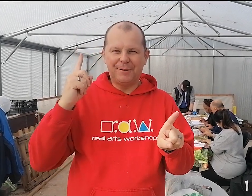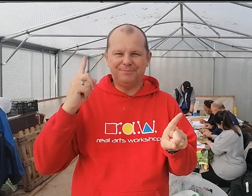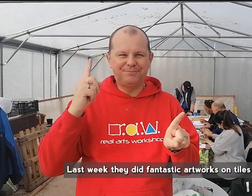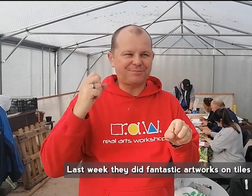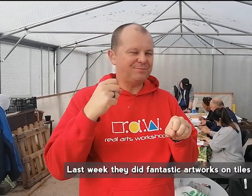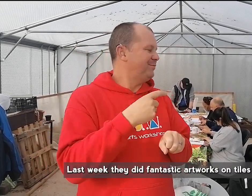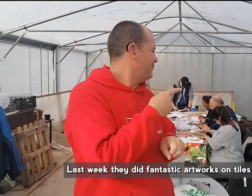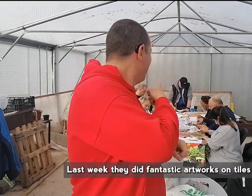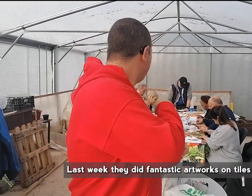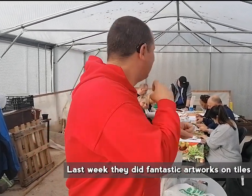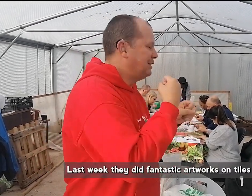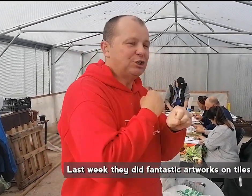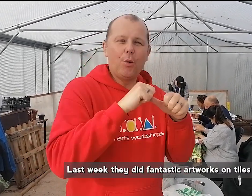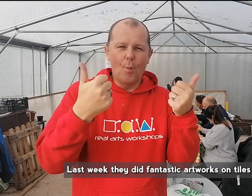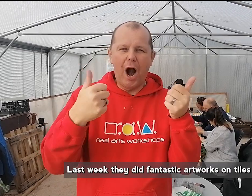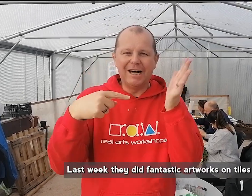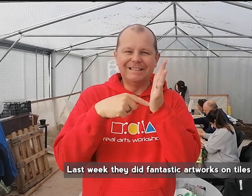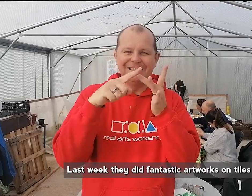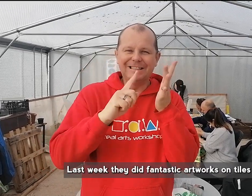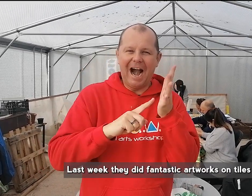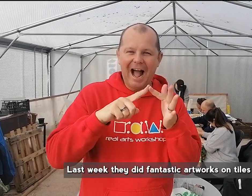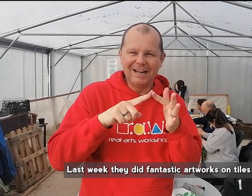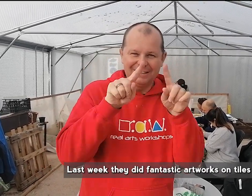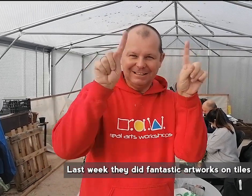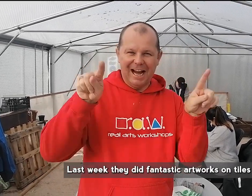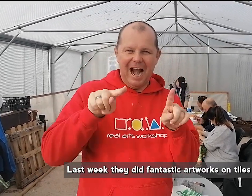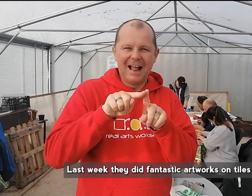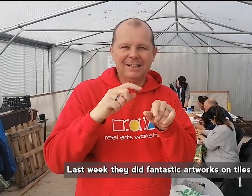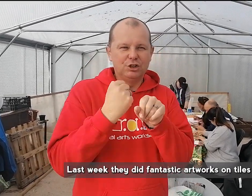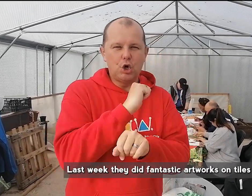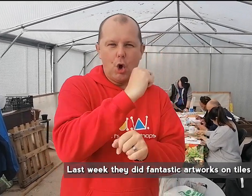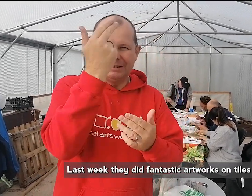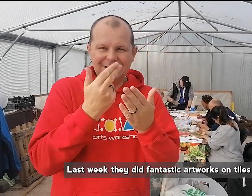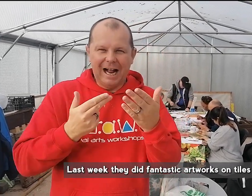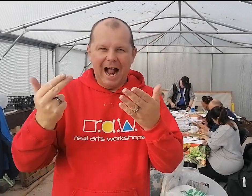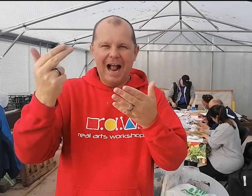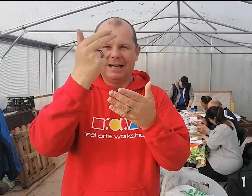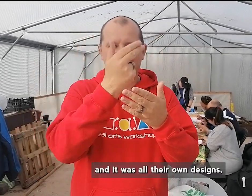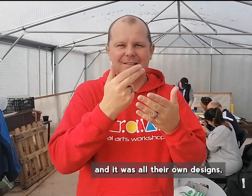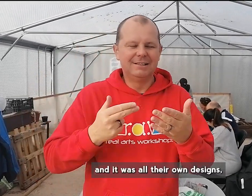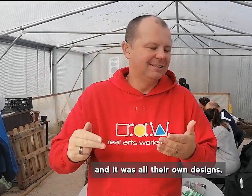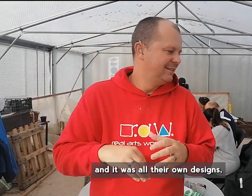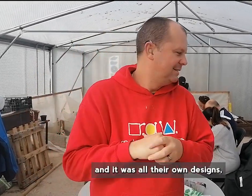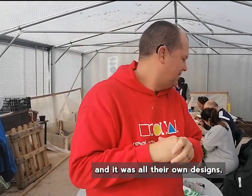Last week they did fantastic artwork on tiles, and it was all their own